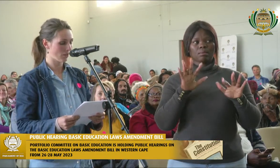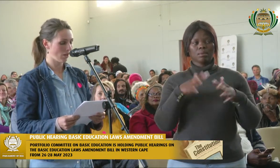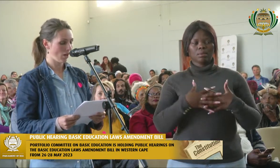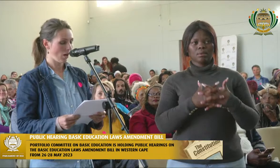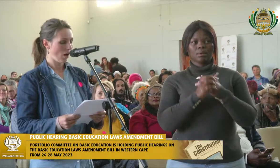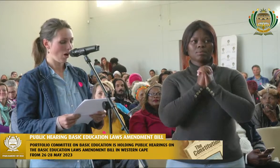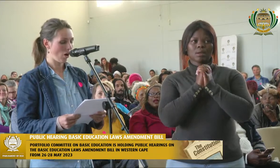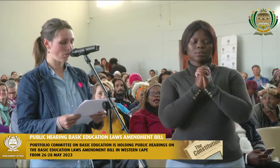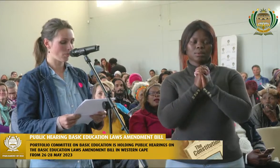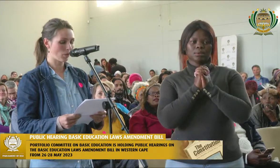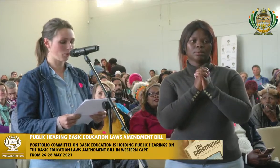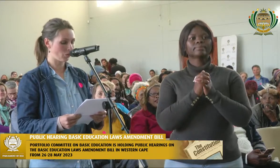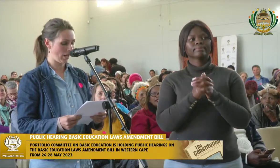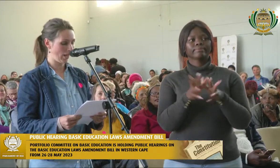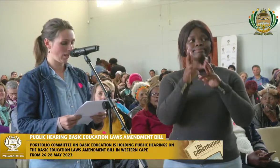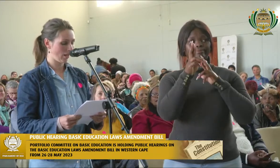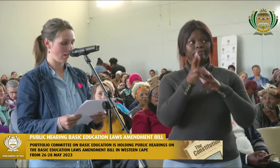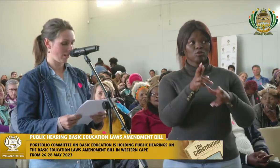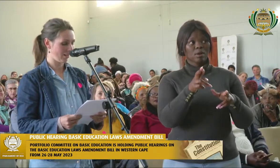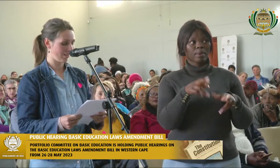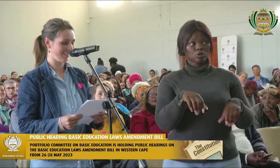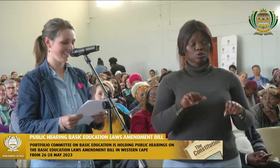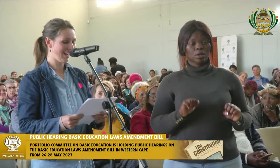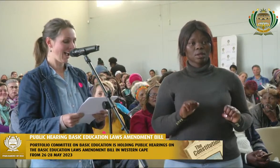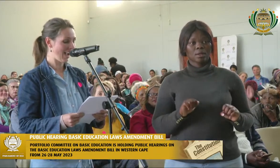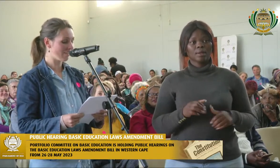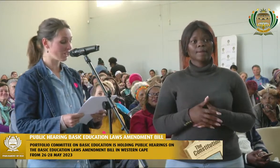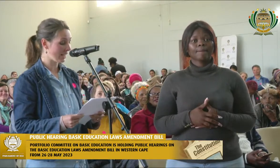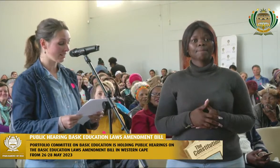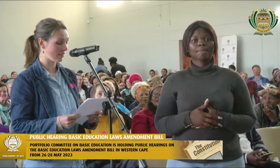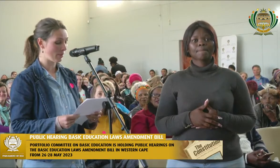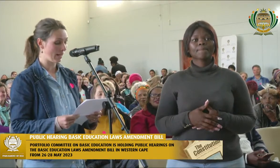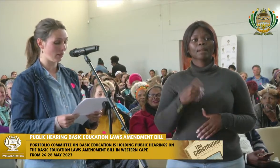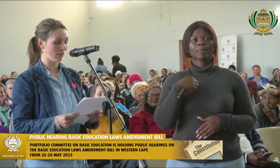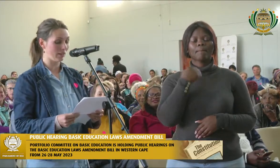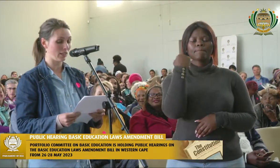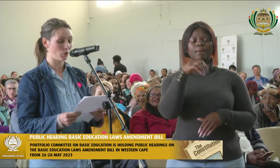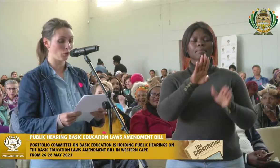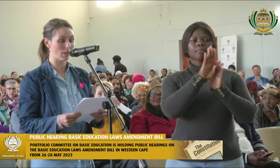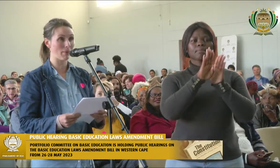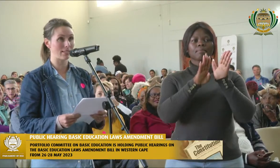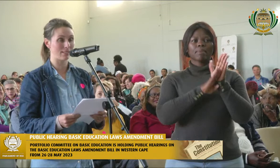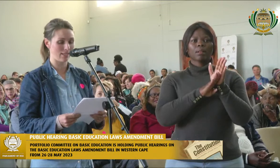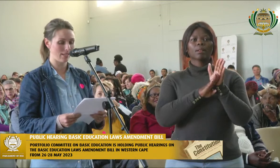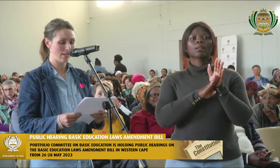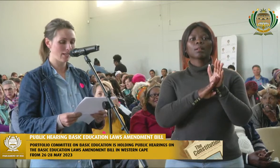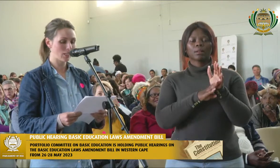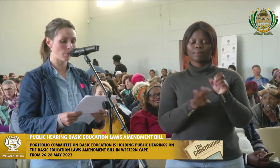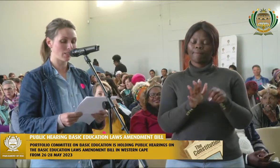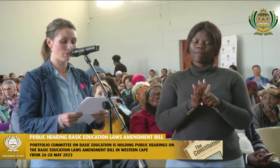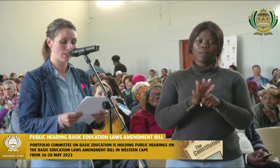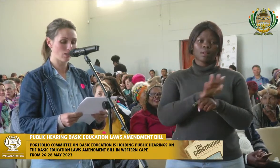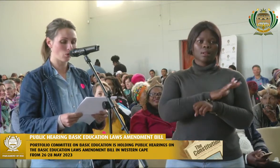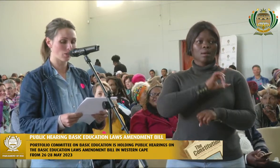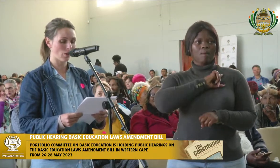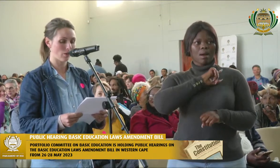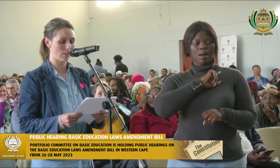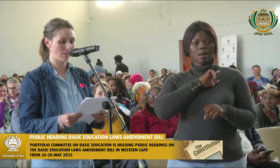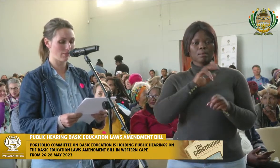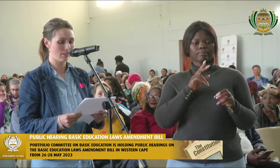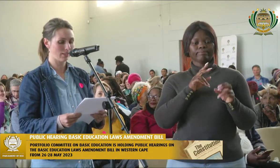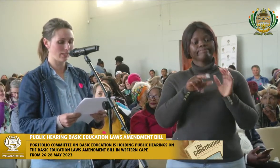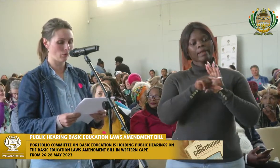unite. Honourable Chair, I reject the Bella Bill in its full capacity, specifically